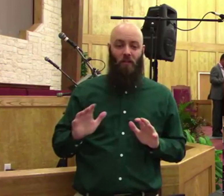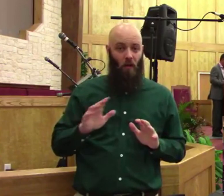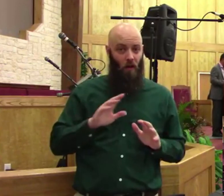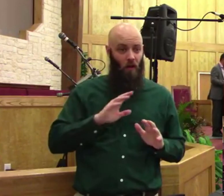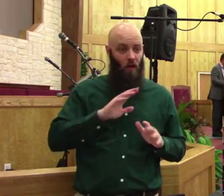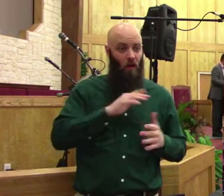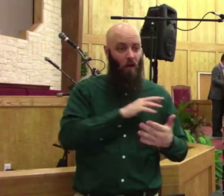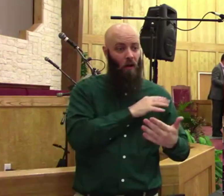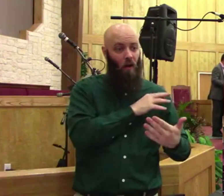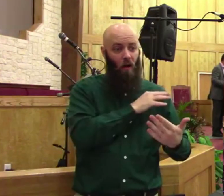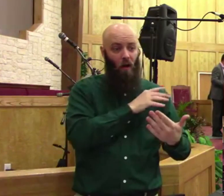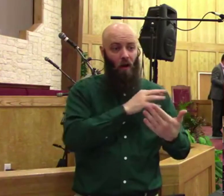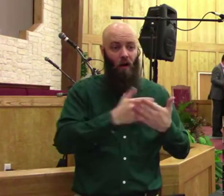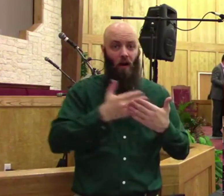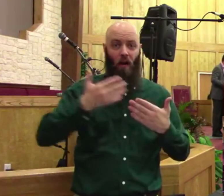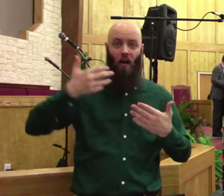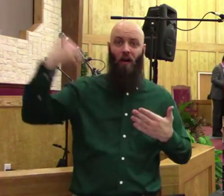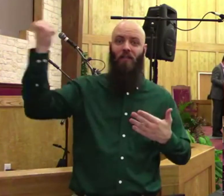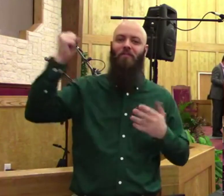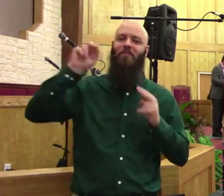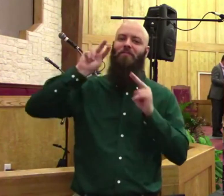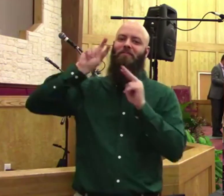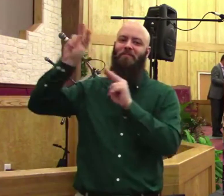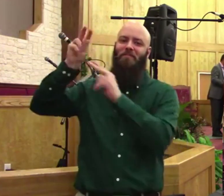and not by